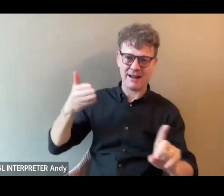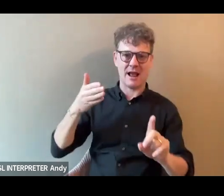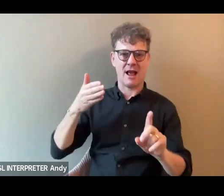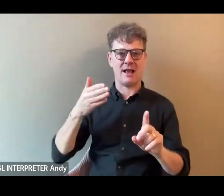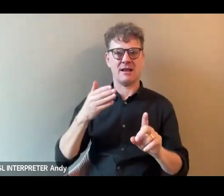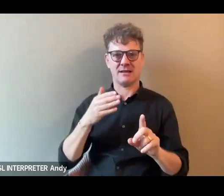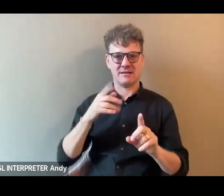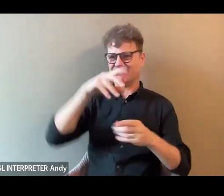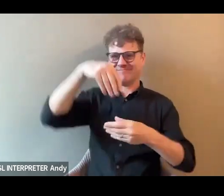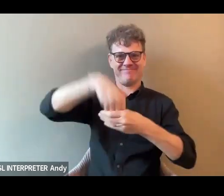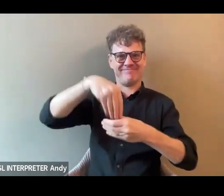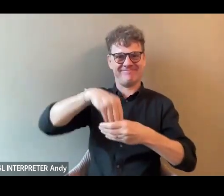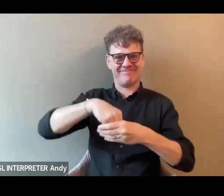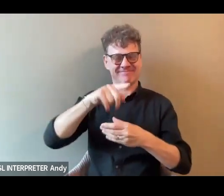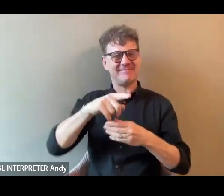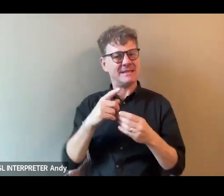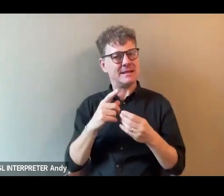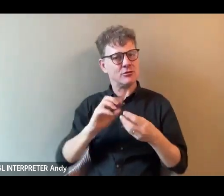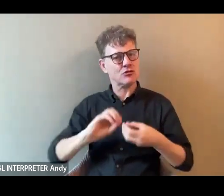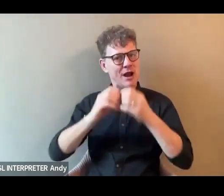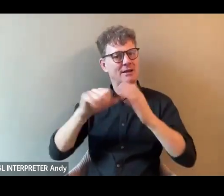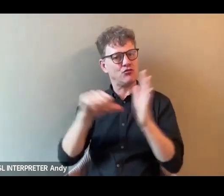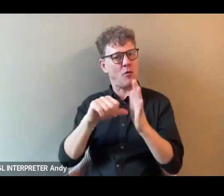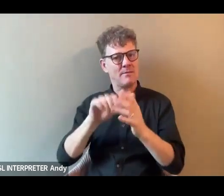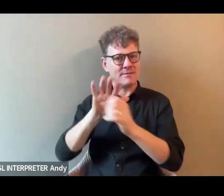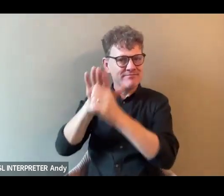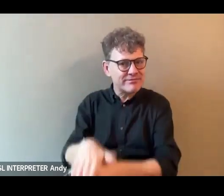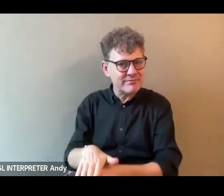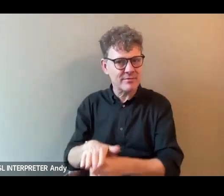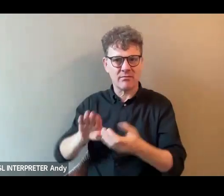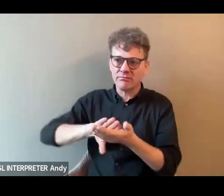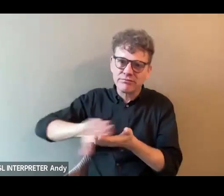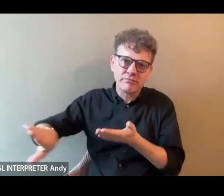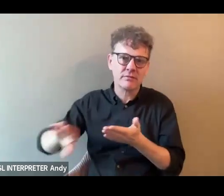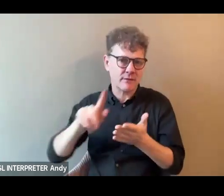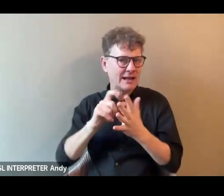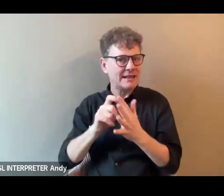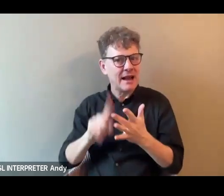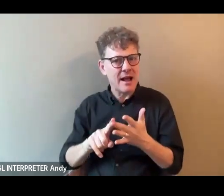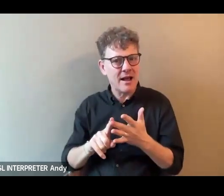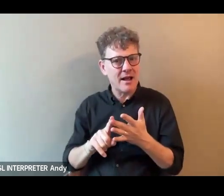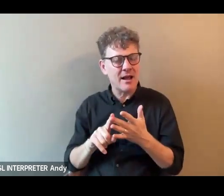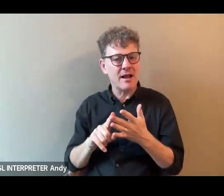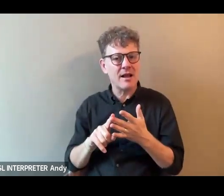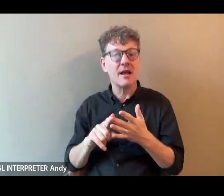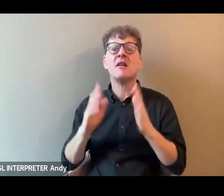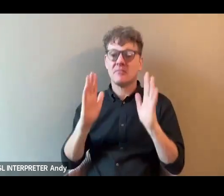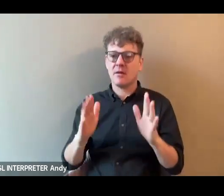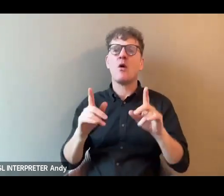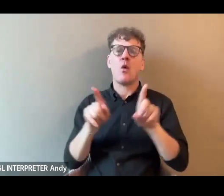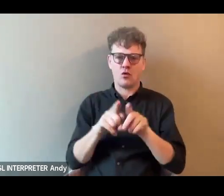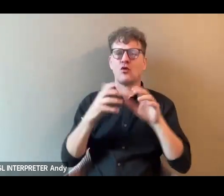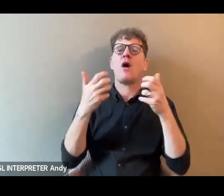doing that are causing problems related to EDI, but also as well, how can we kind of show the